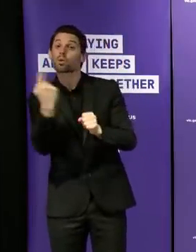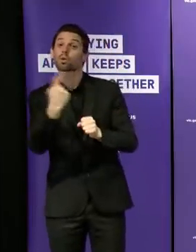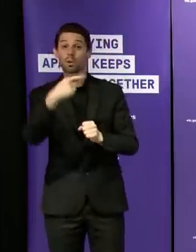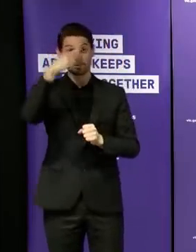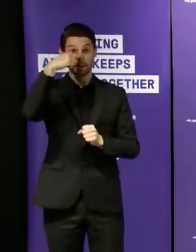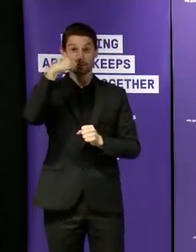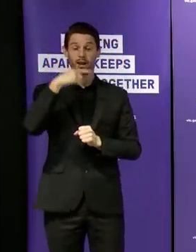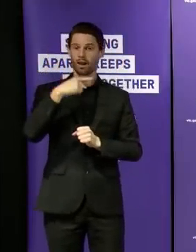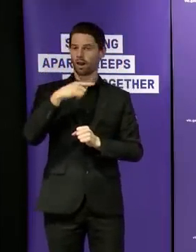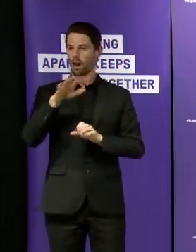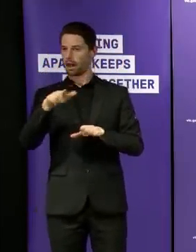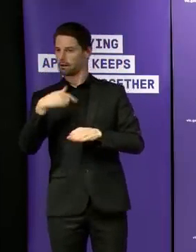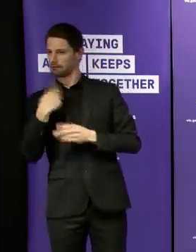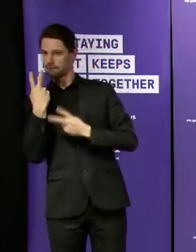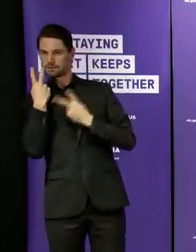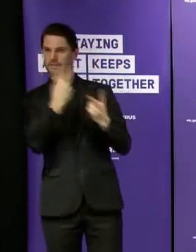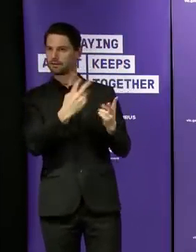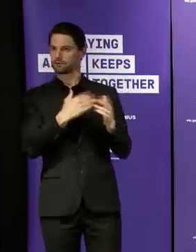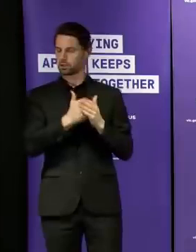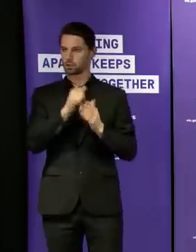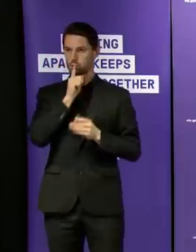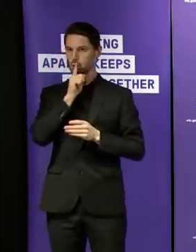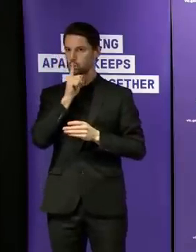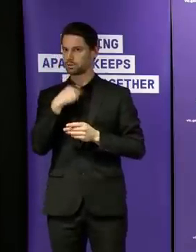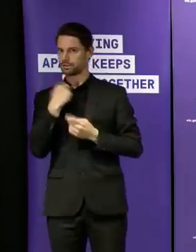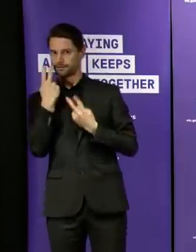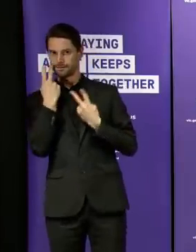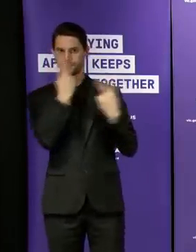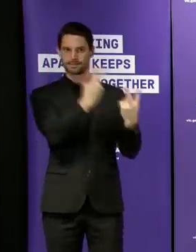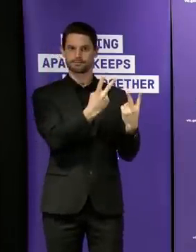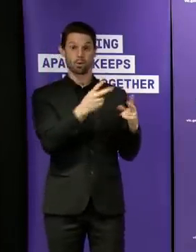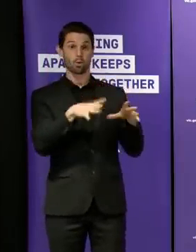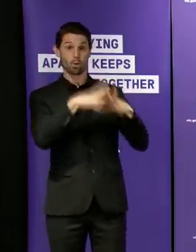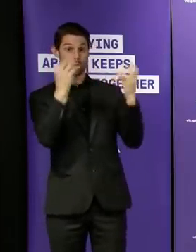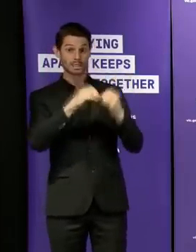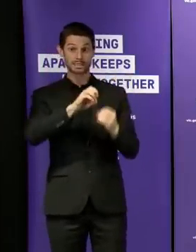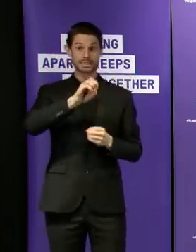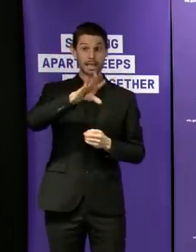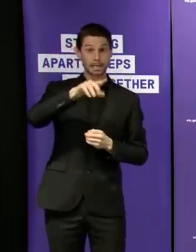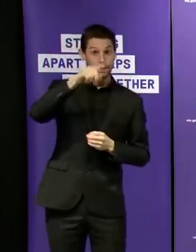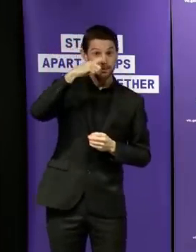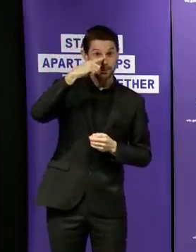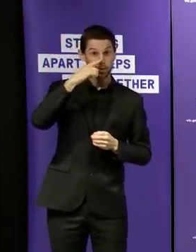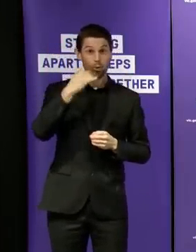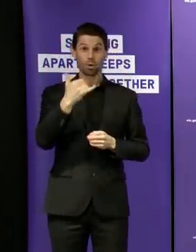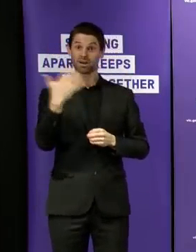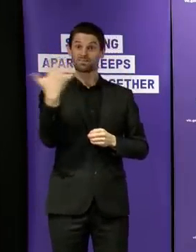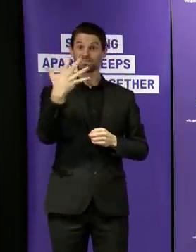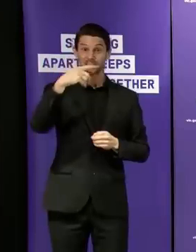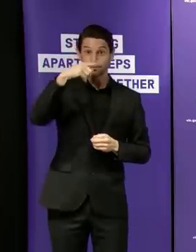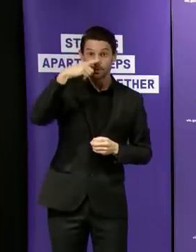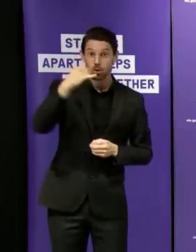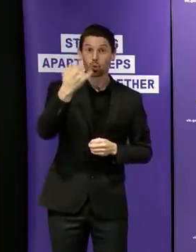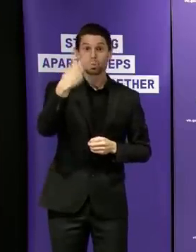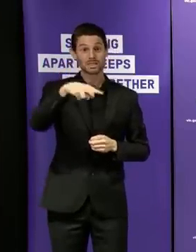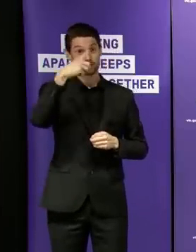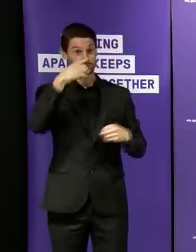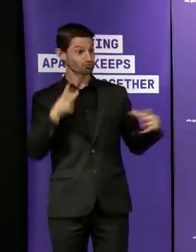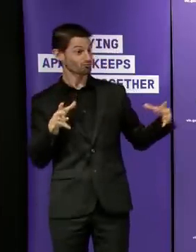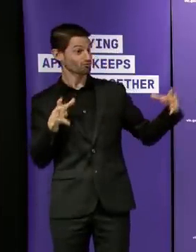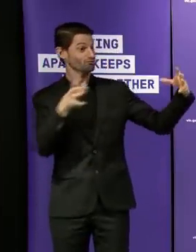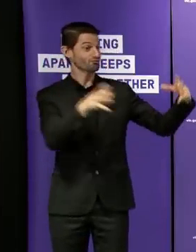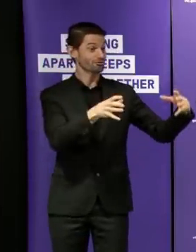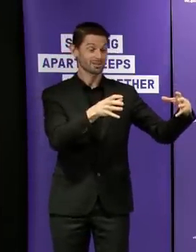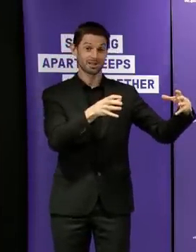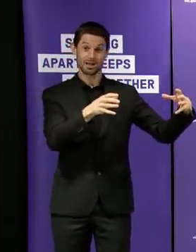innocently have visited others in their home. A group of 10, a group of 15, a group of 20. At the start of the